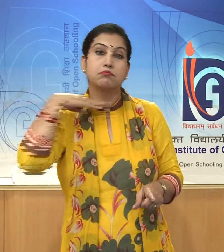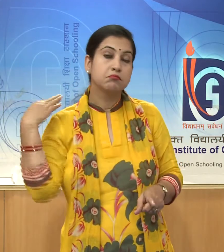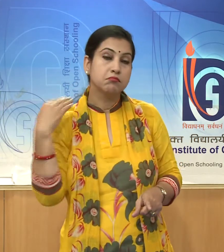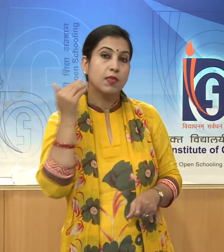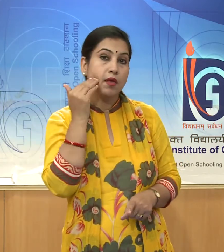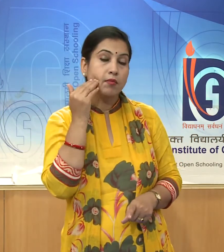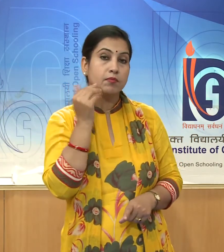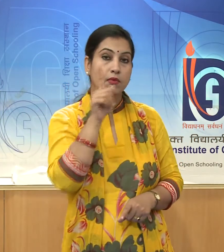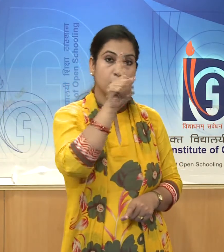in